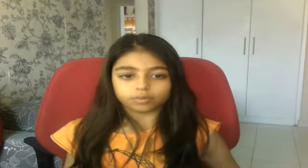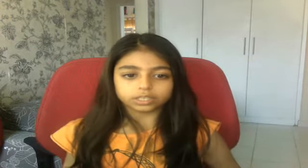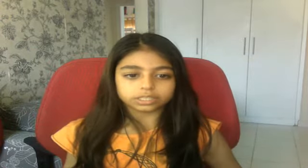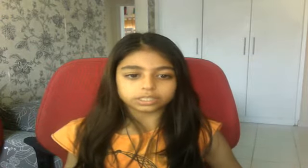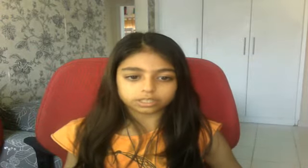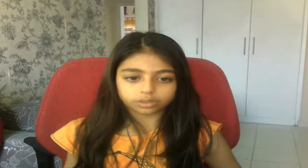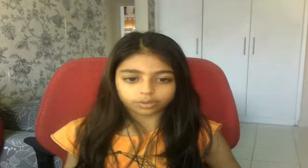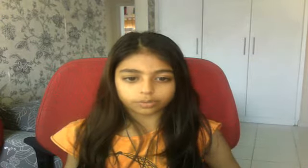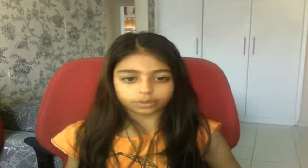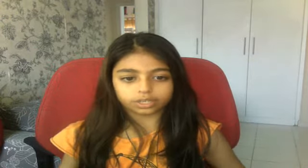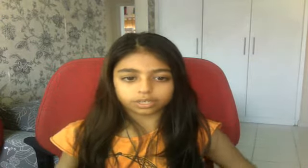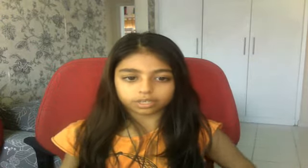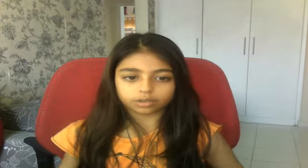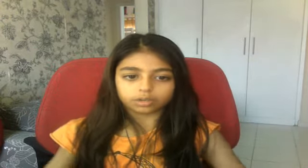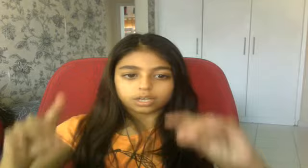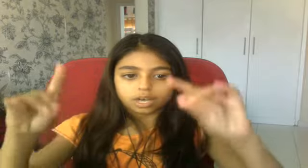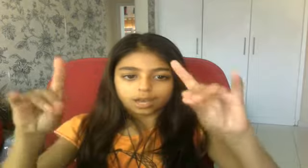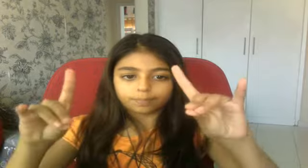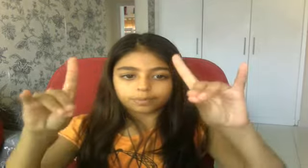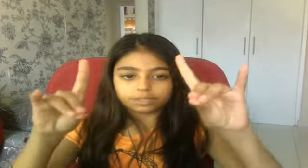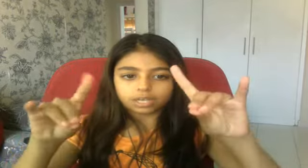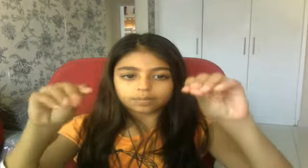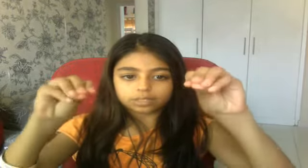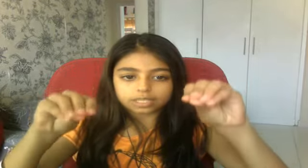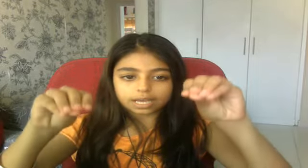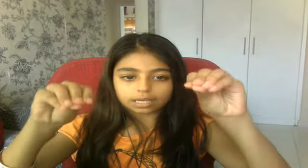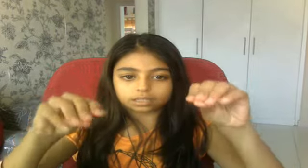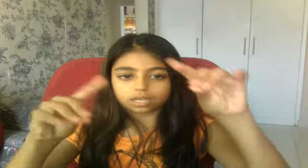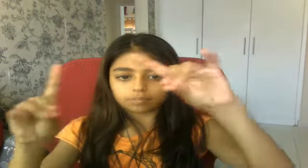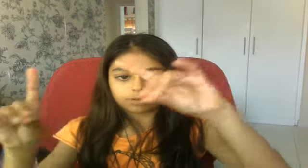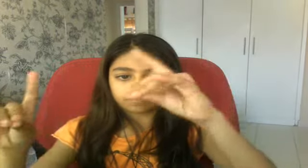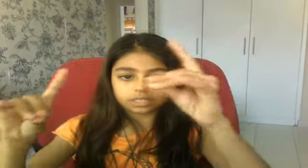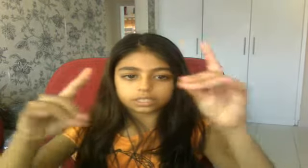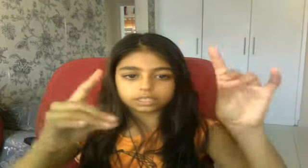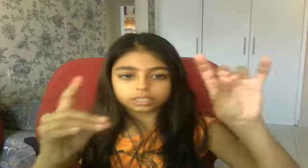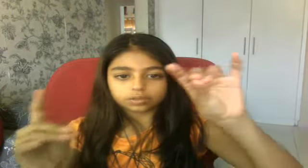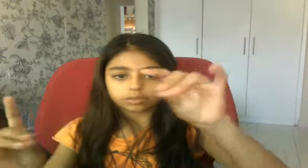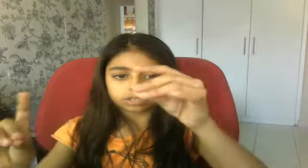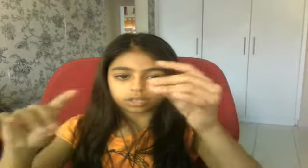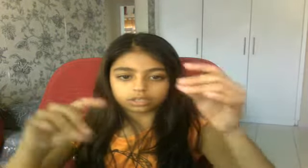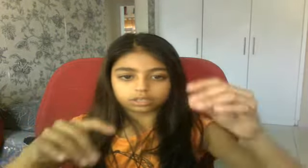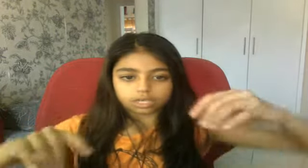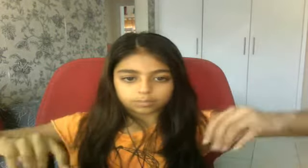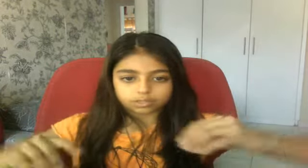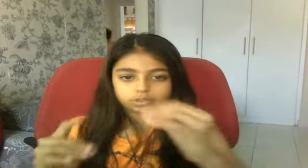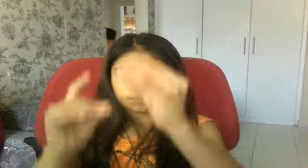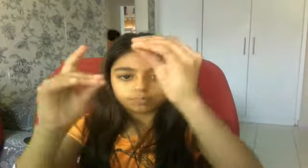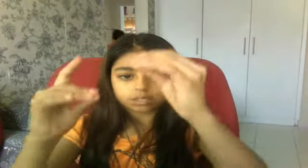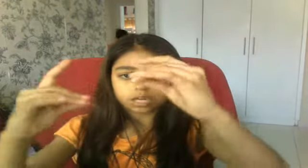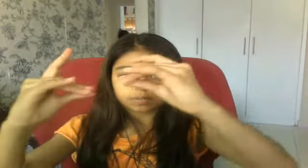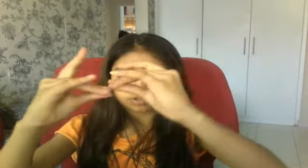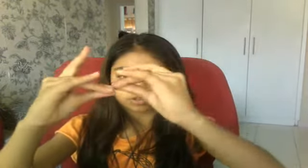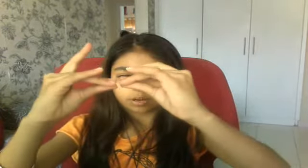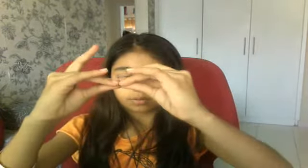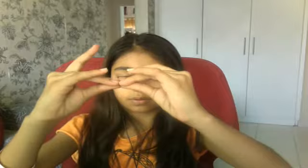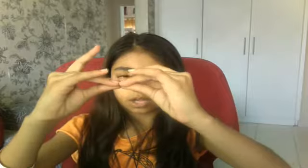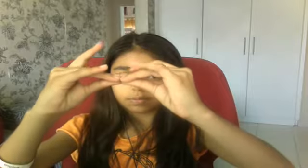One, two, three, go. Happy llama, sad llama, mentally retarded llama, super llama, drama llama,